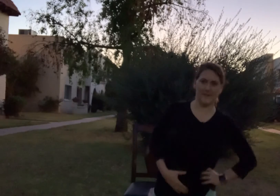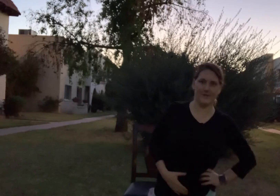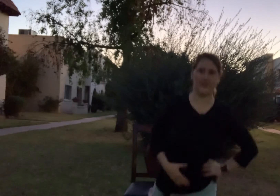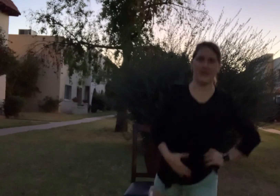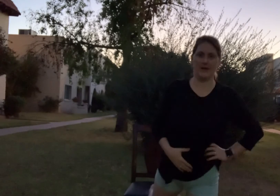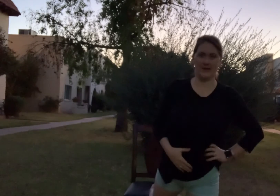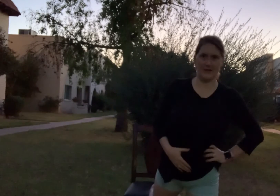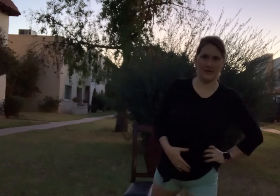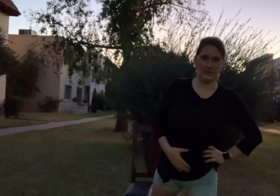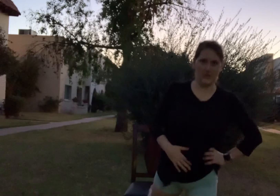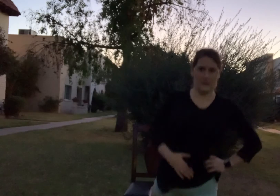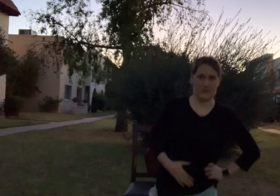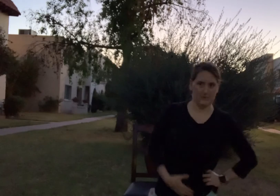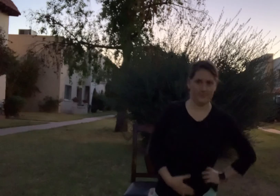1, 2, 3, 4, 5, 6, 7, 8, 9, 30.